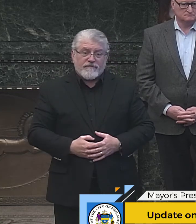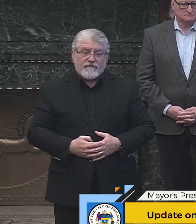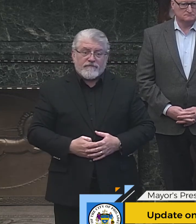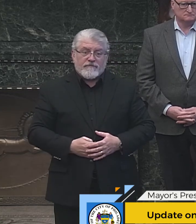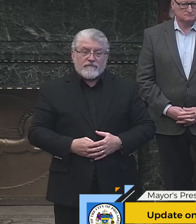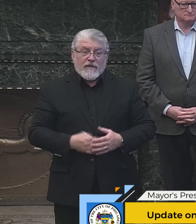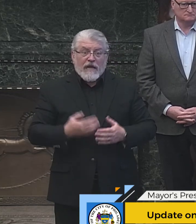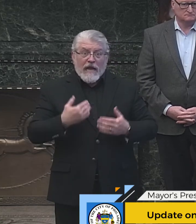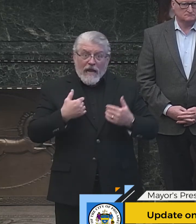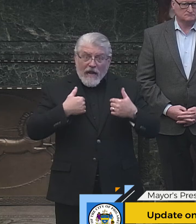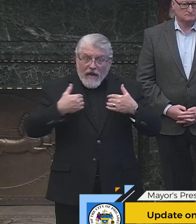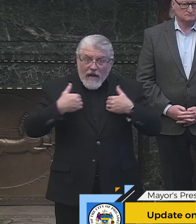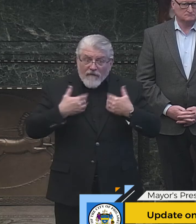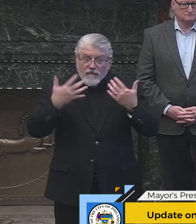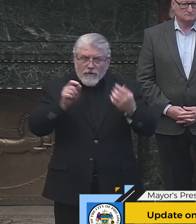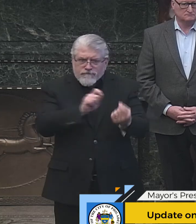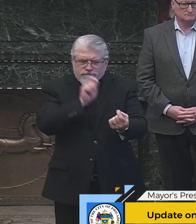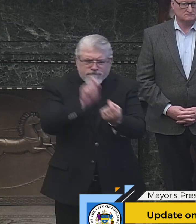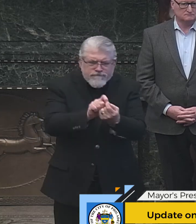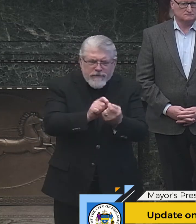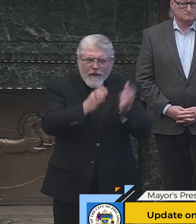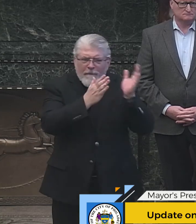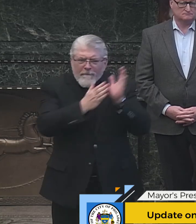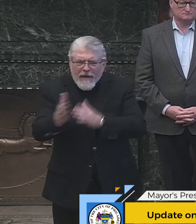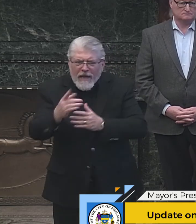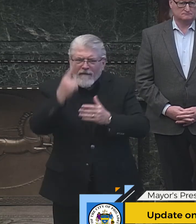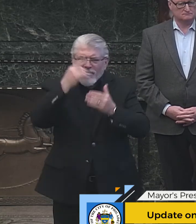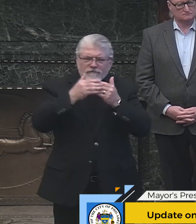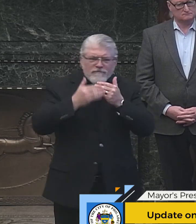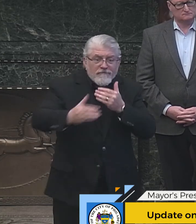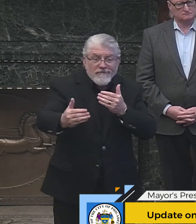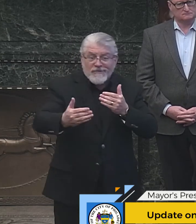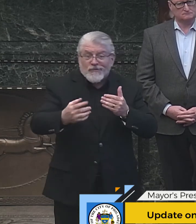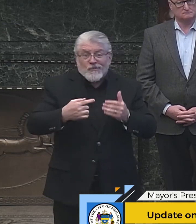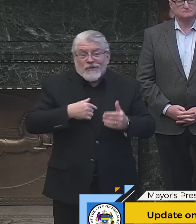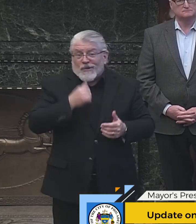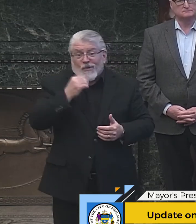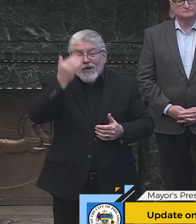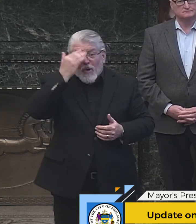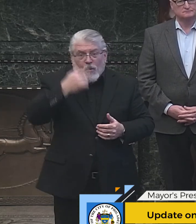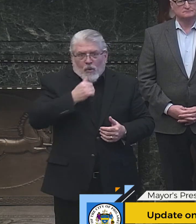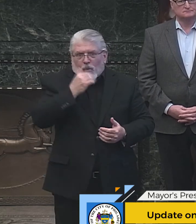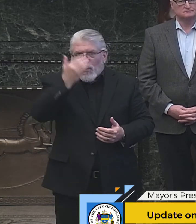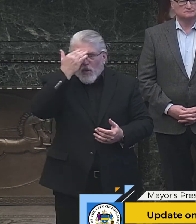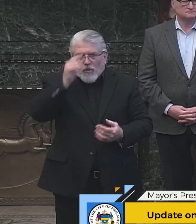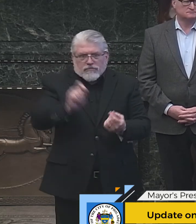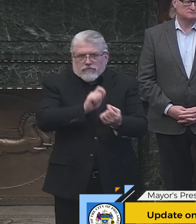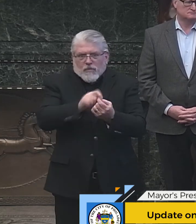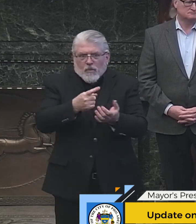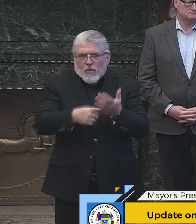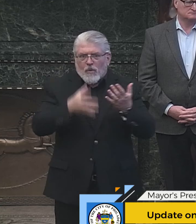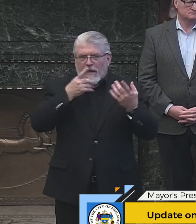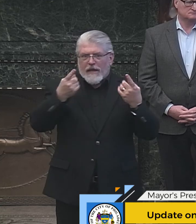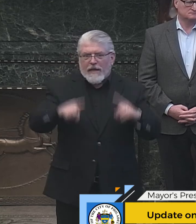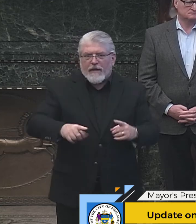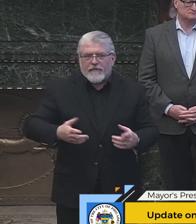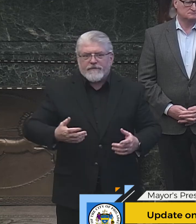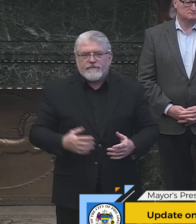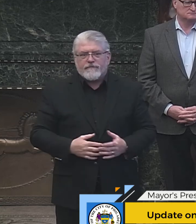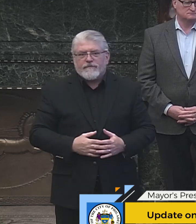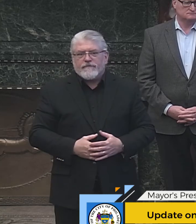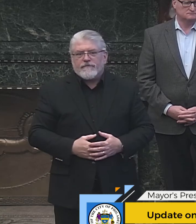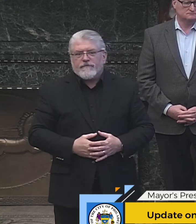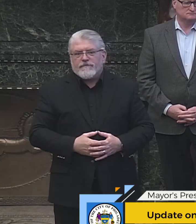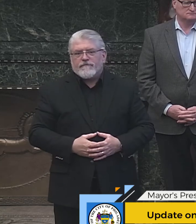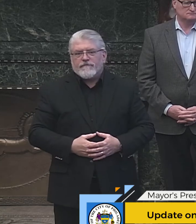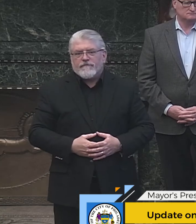efforts in partnership along with all of our colleagues across this country are trying to figure out how best to get this message. I think any city in this